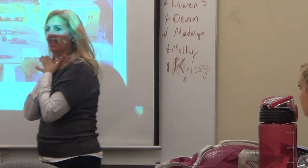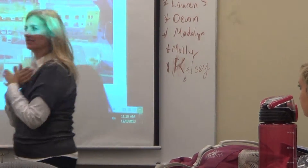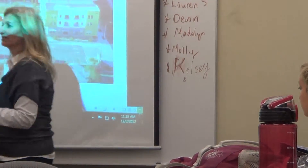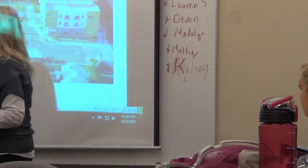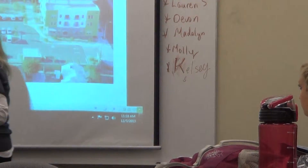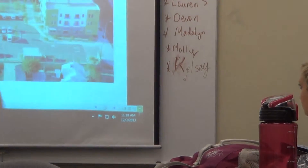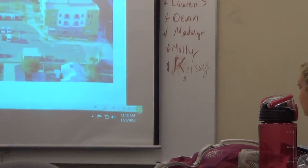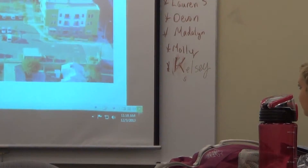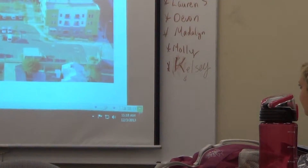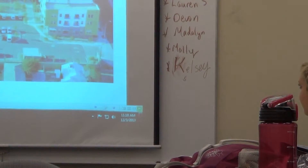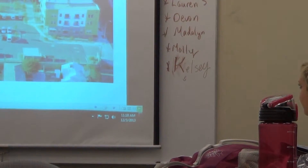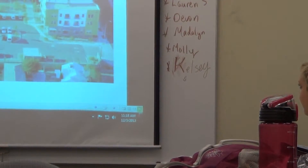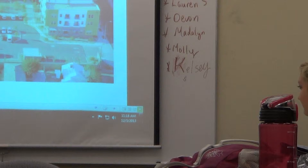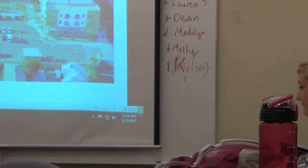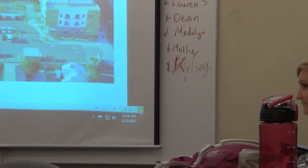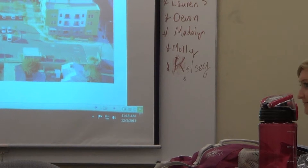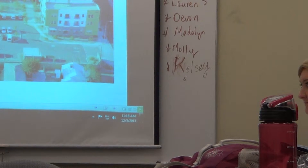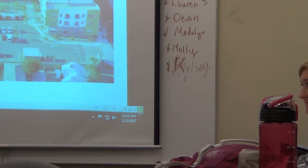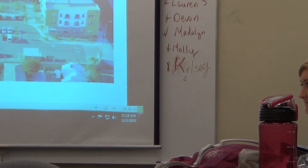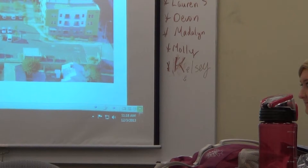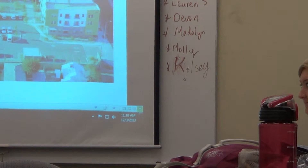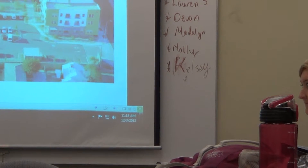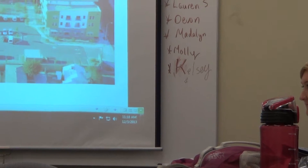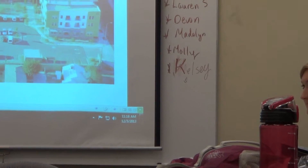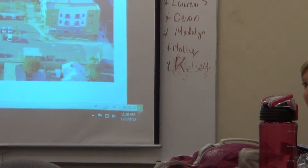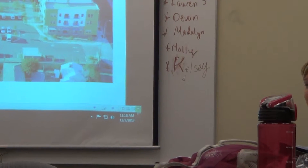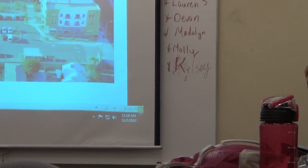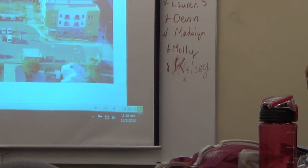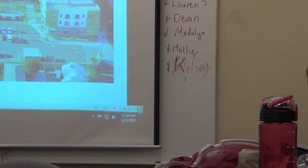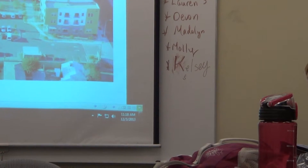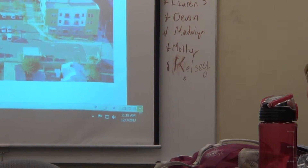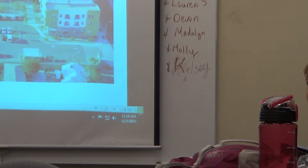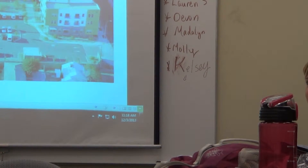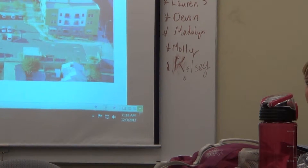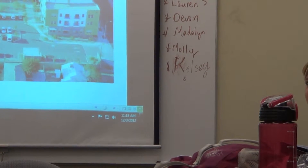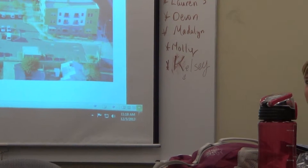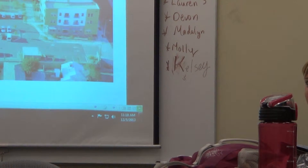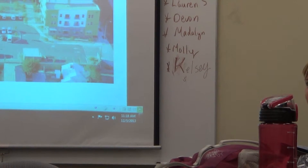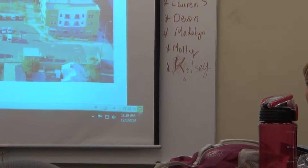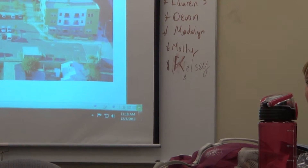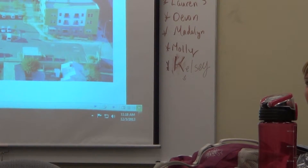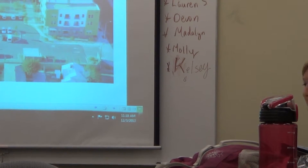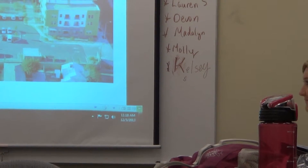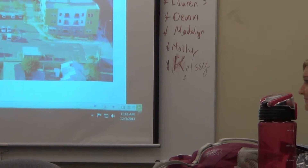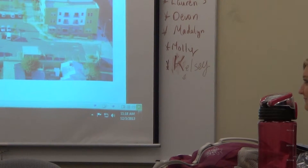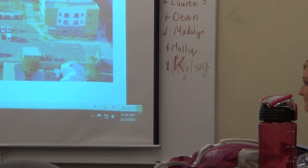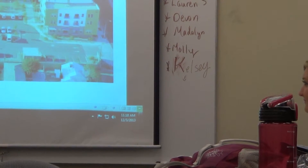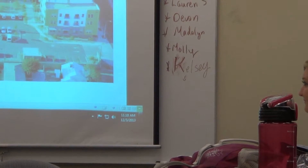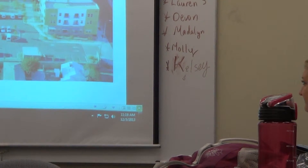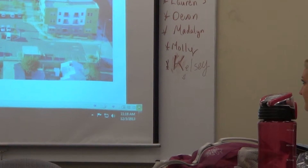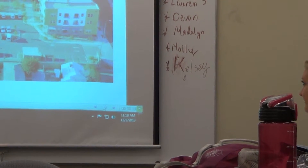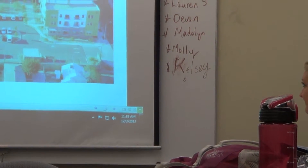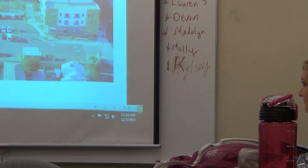And, you know, the colors are dreadful, I hate them. I just asked her why she doesn't like them.